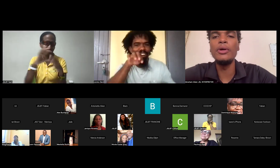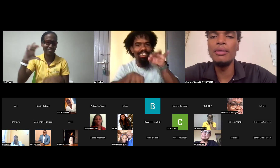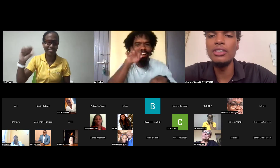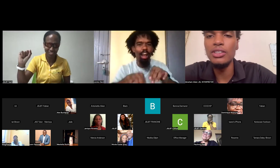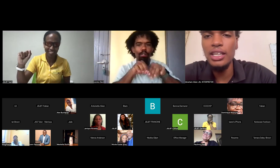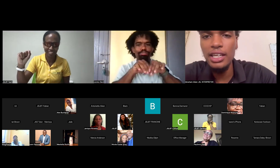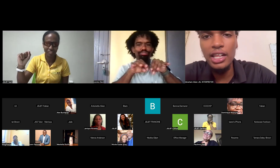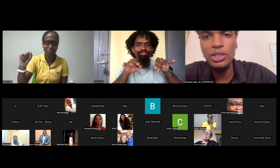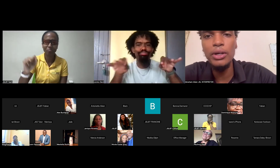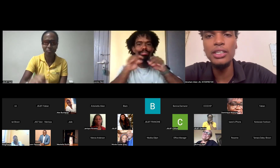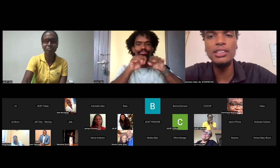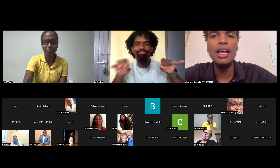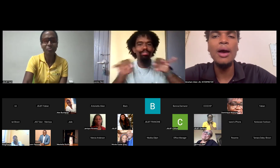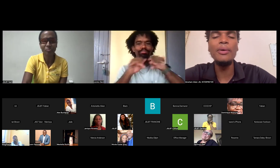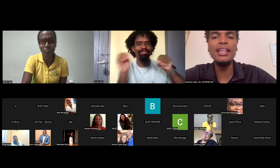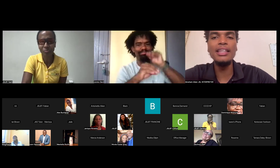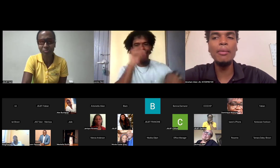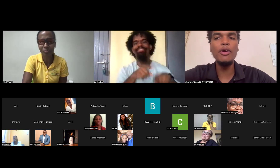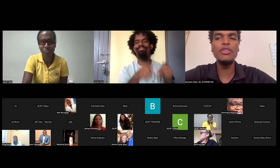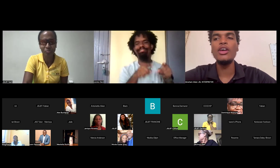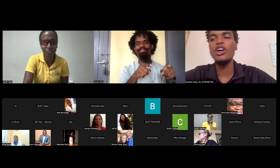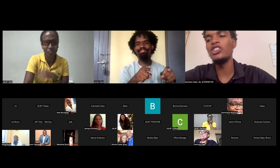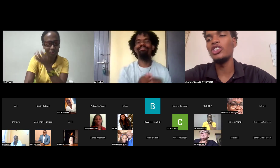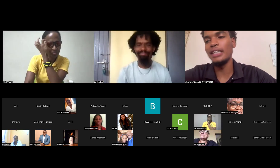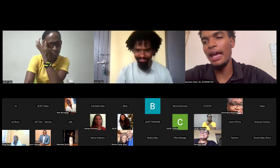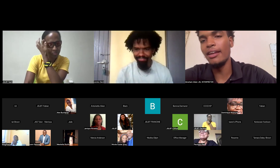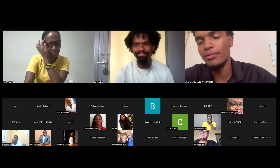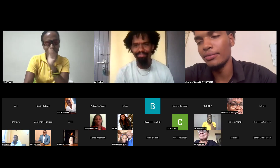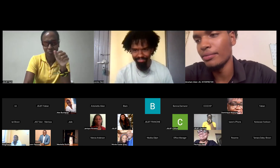them into English words, and we link them with country sign.